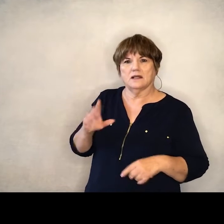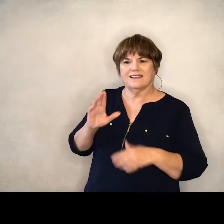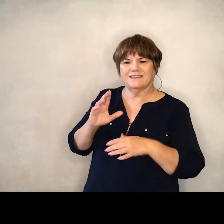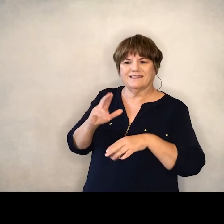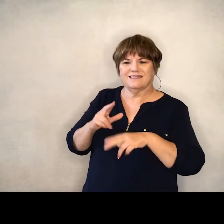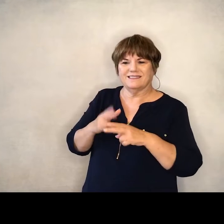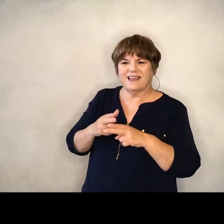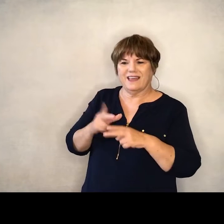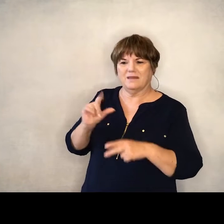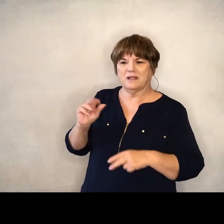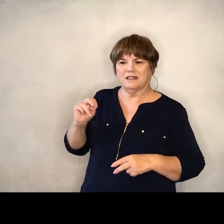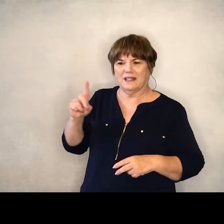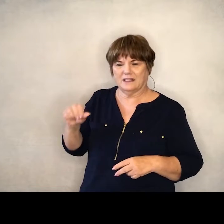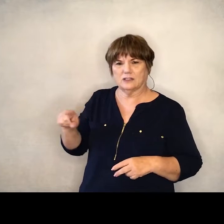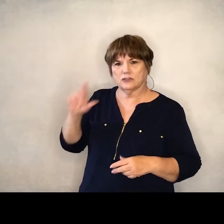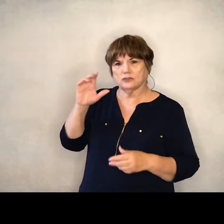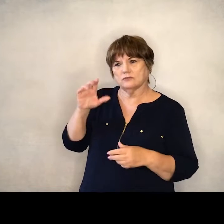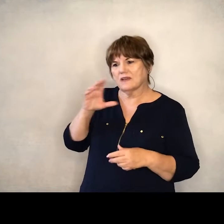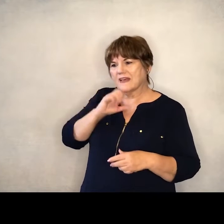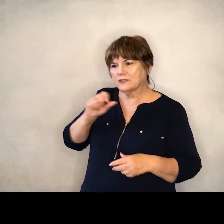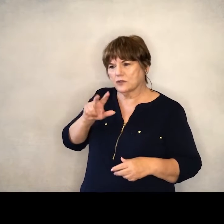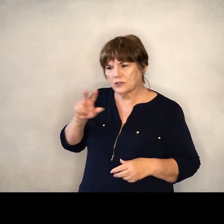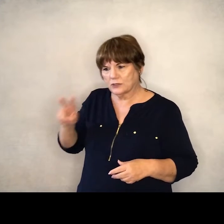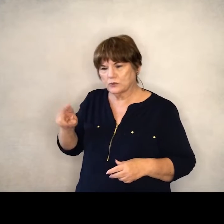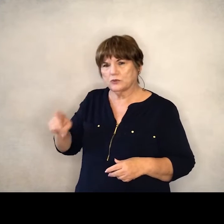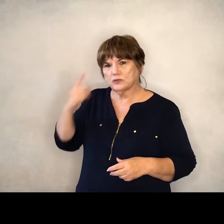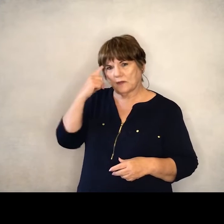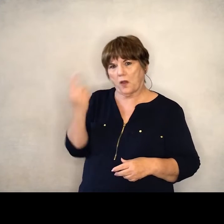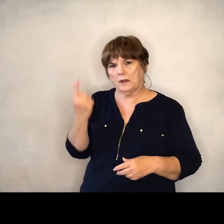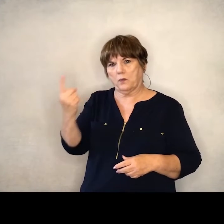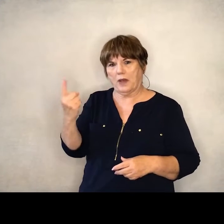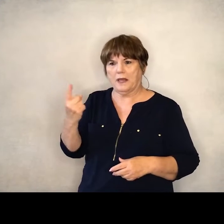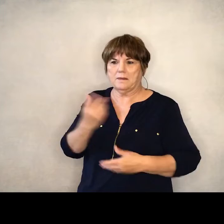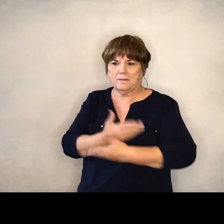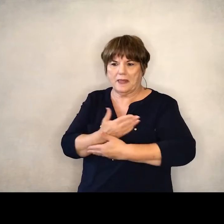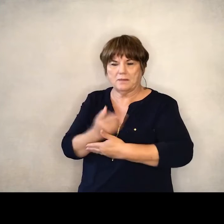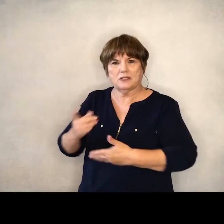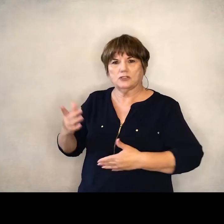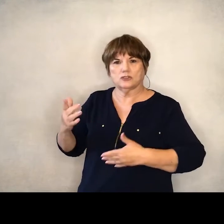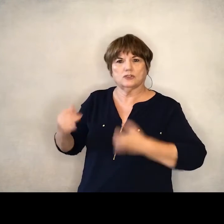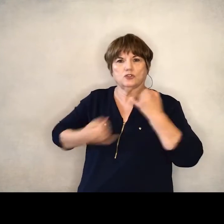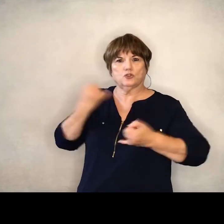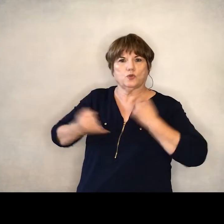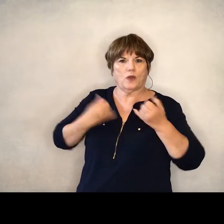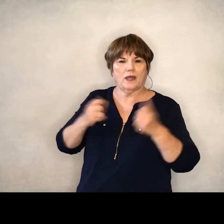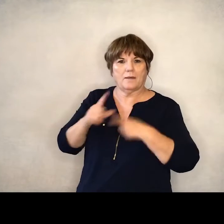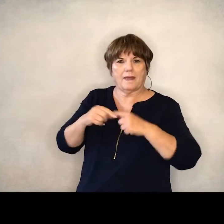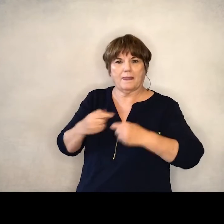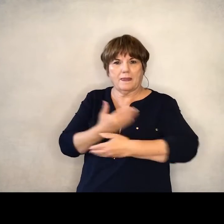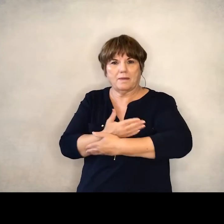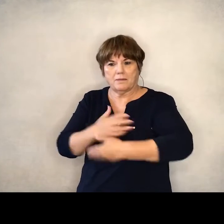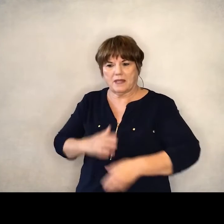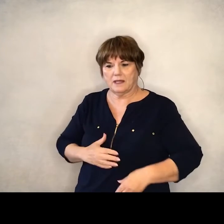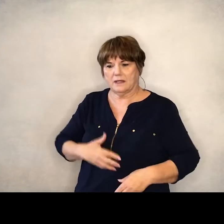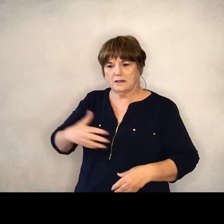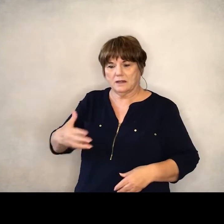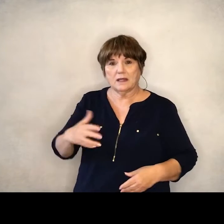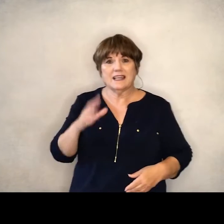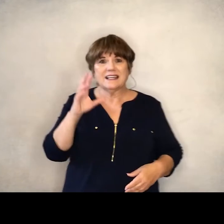the baby was likely to be her only one. She was overcome with joy. But 7 weeks later, she miscarried.